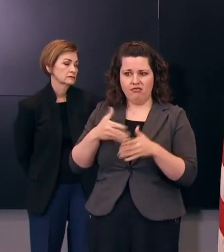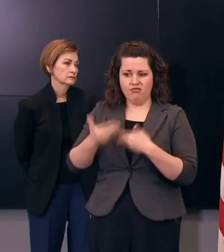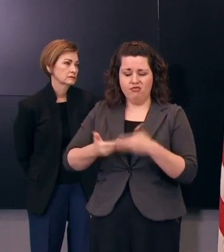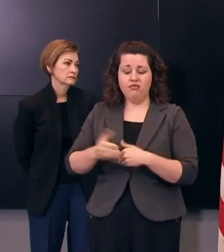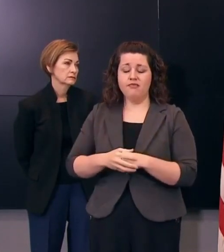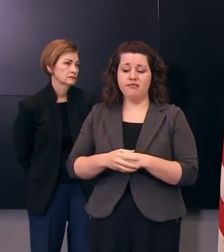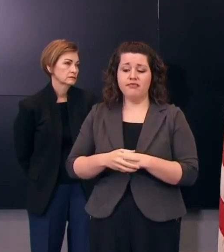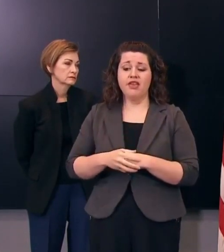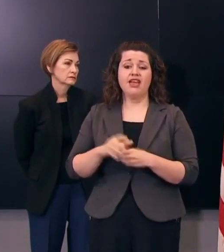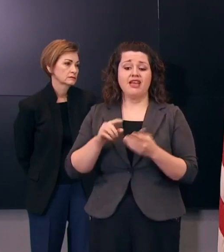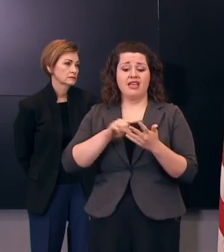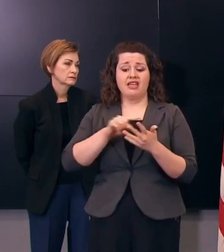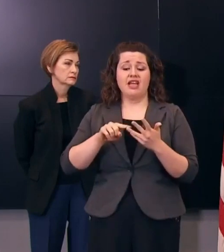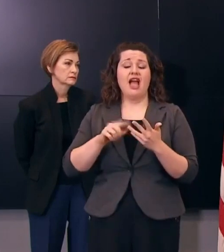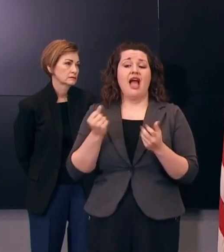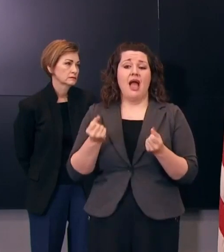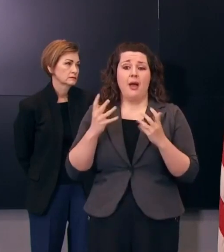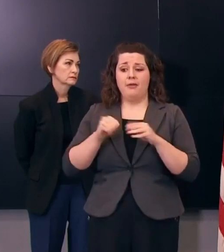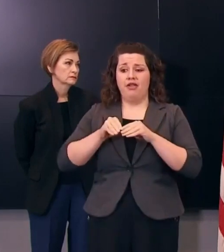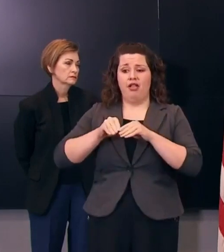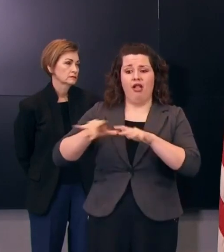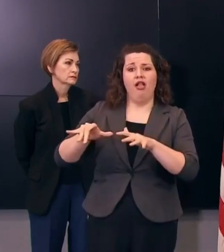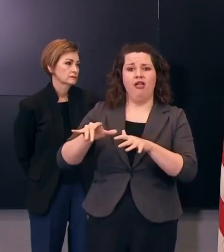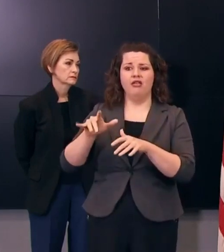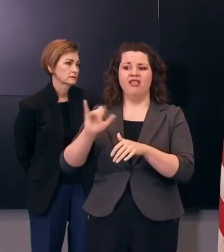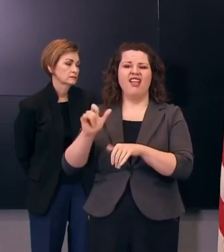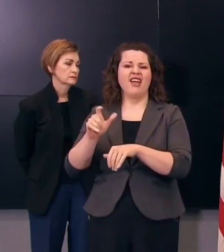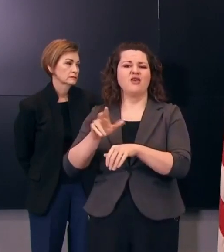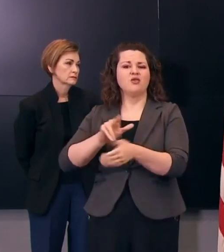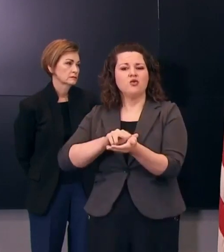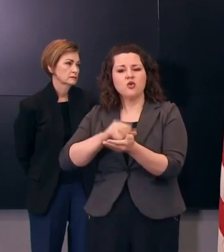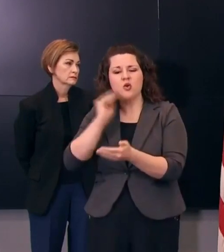outbreaks in settings like long-term care facilities,